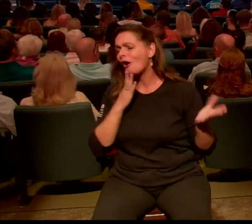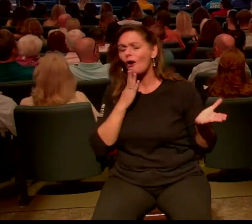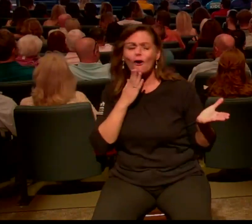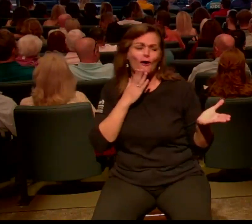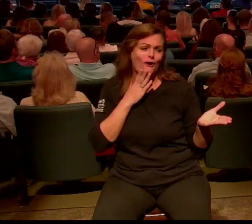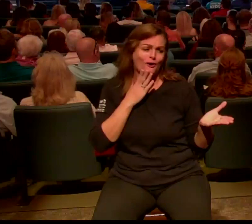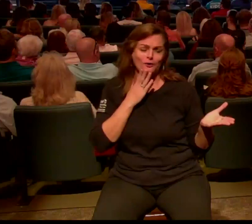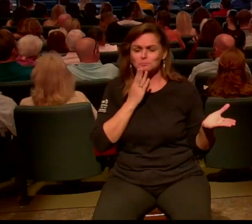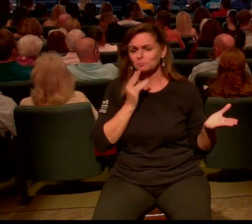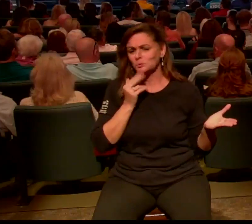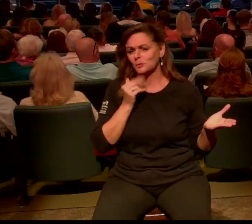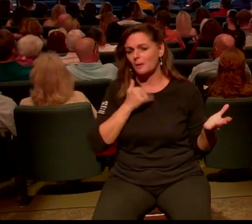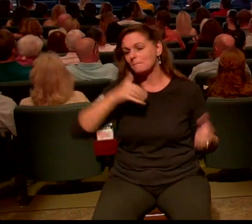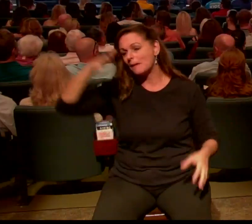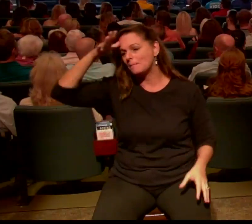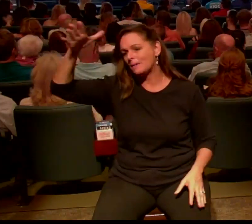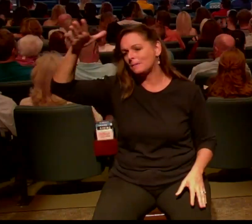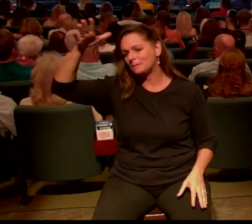That's my pop.